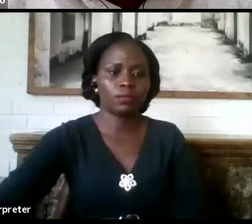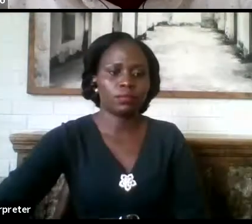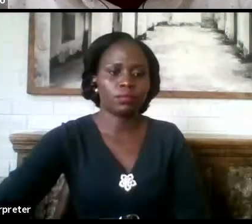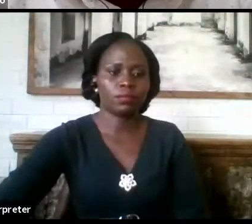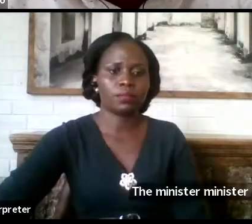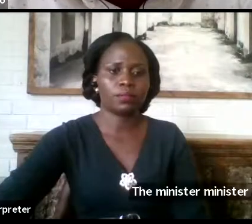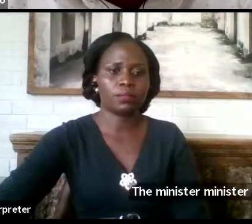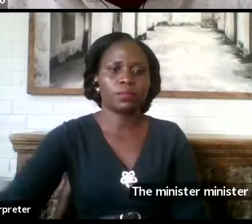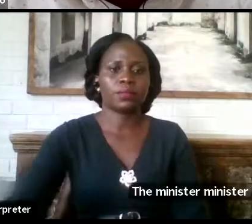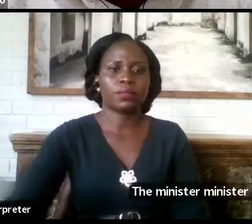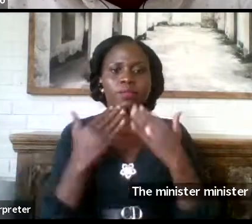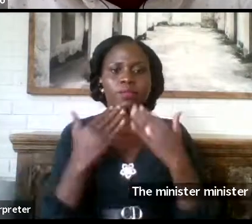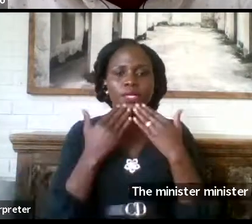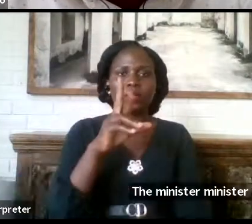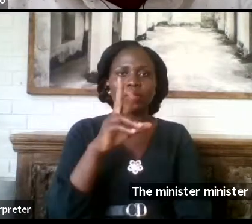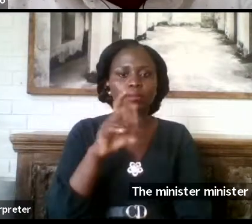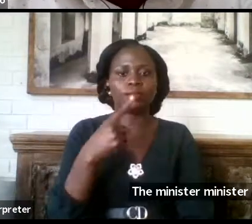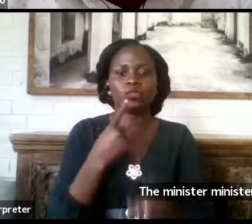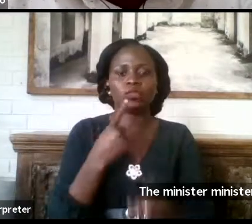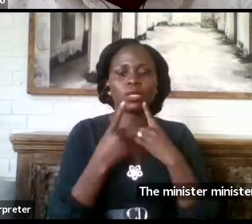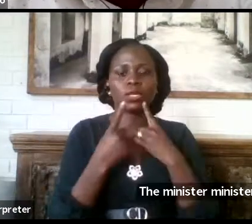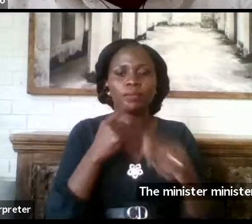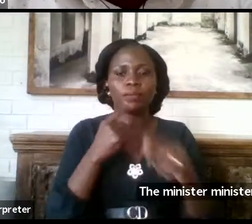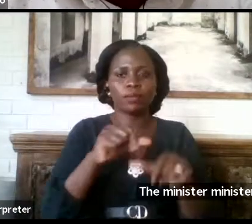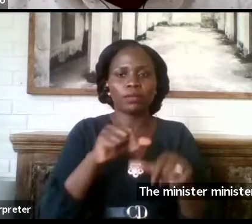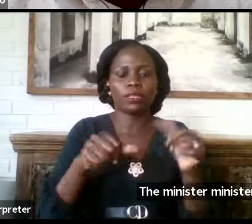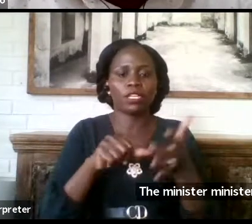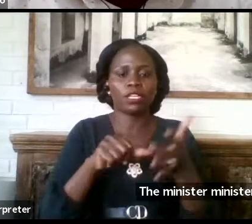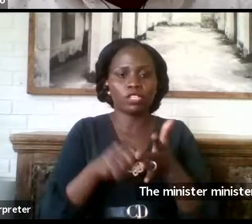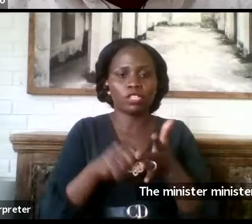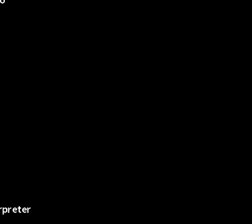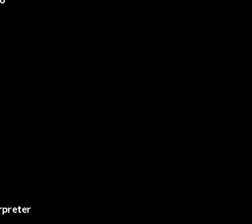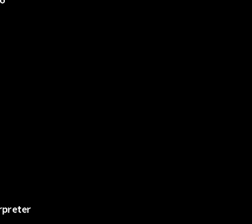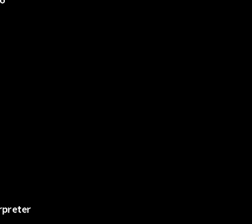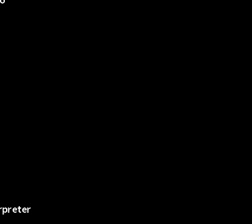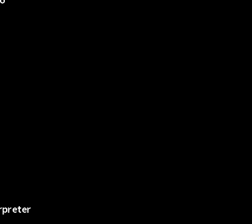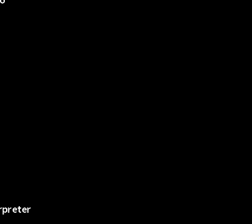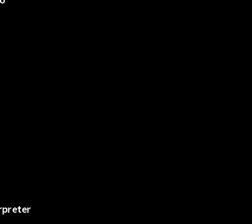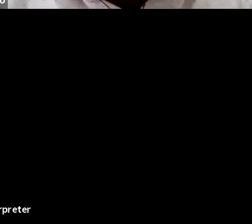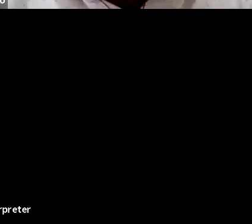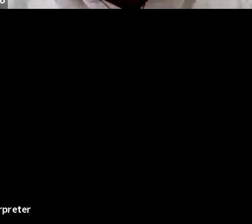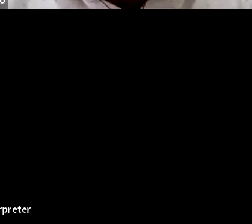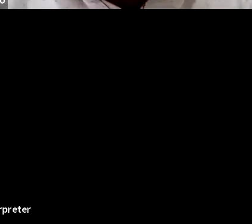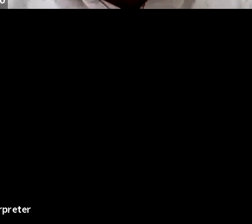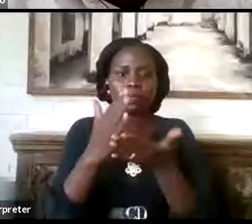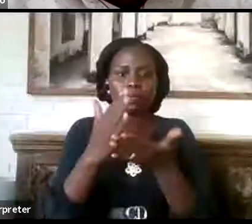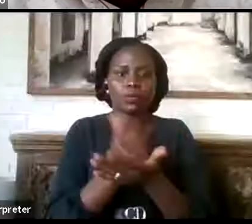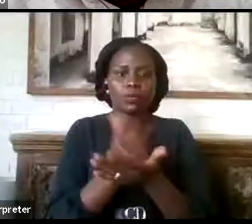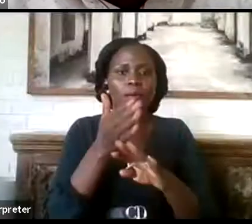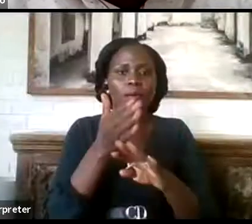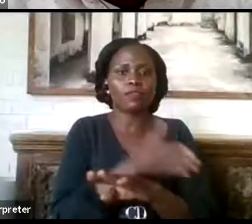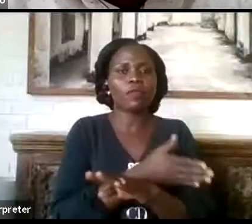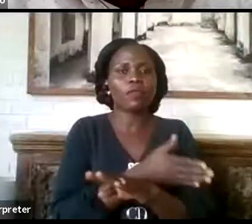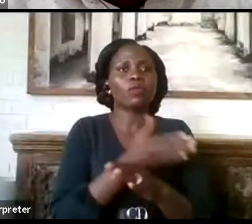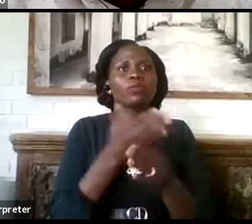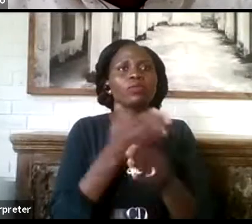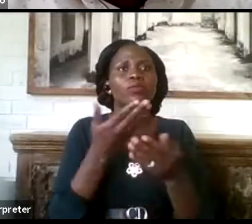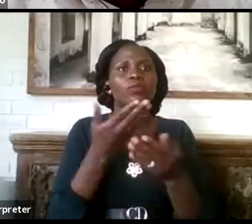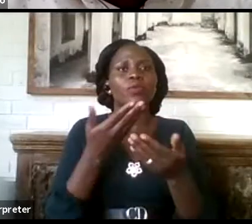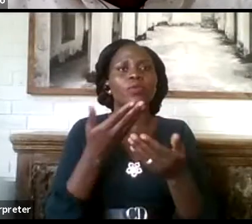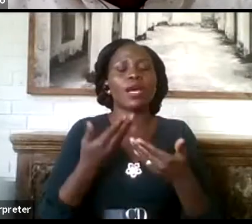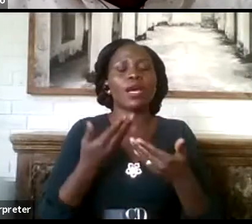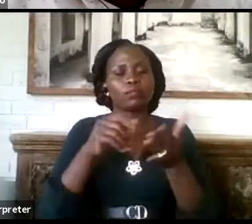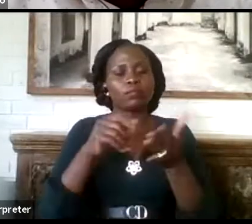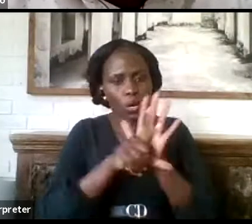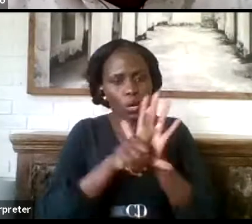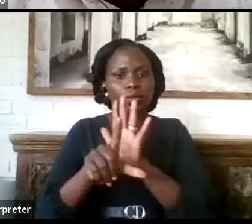cost. Just want to find out, because having the laws in place, or especially for most